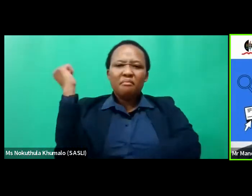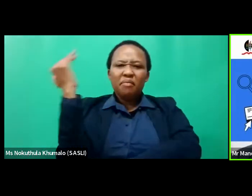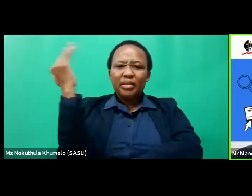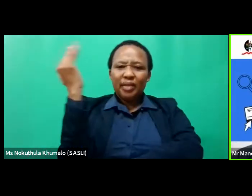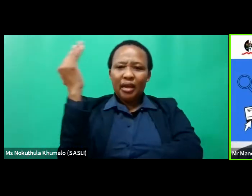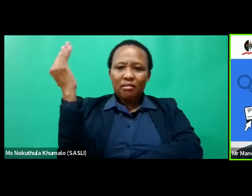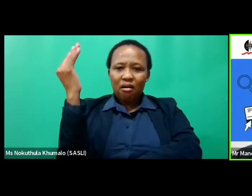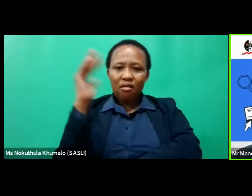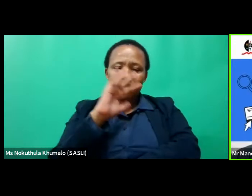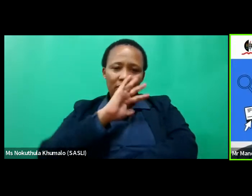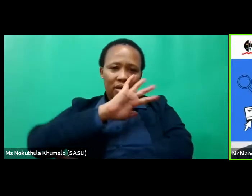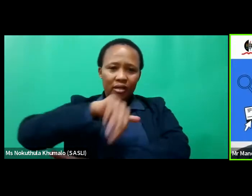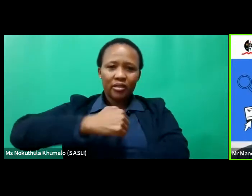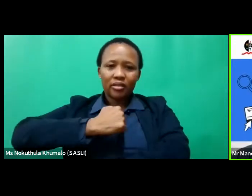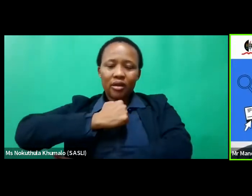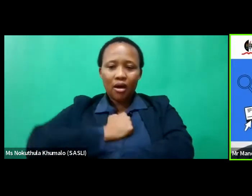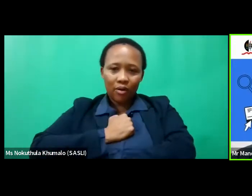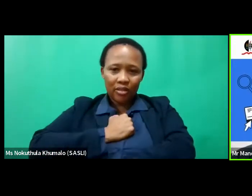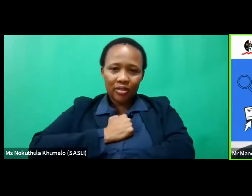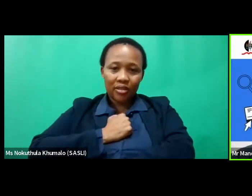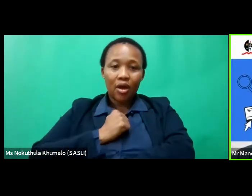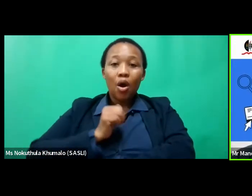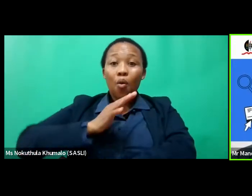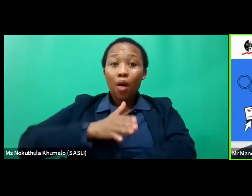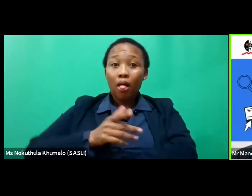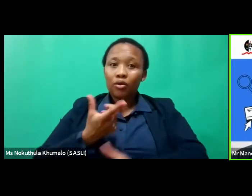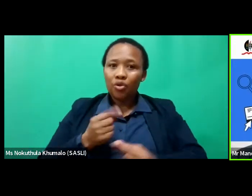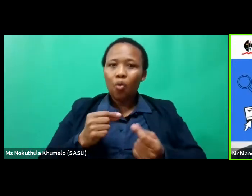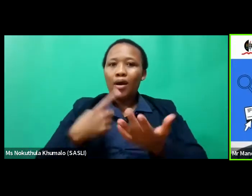So to facilitate this panel discussion,